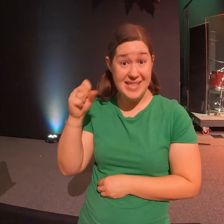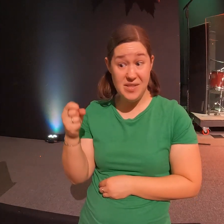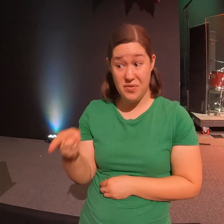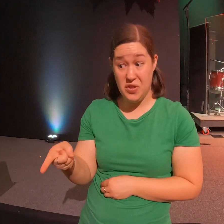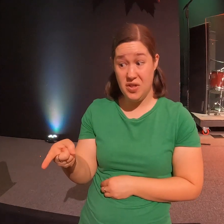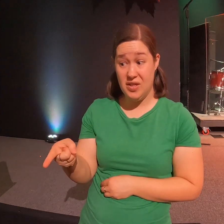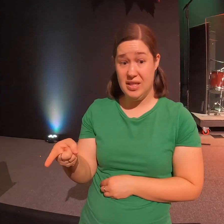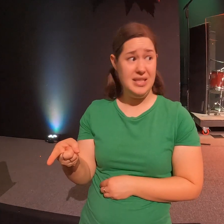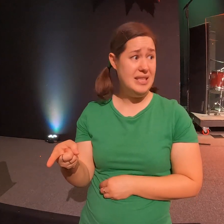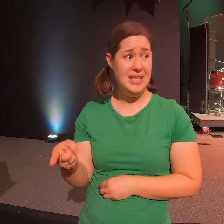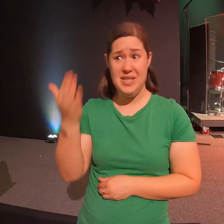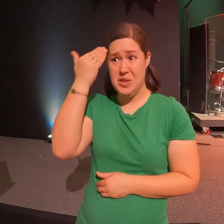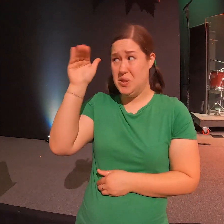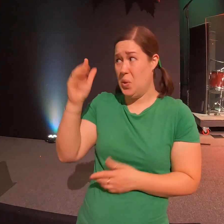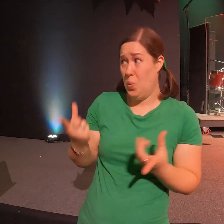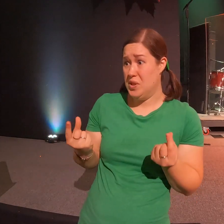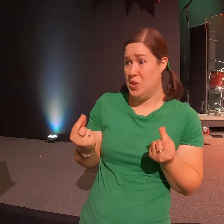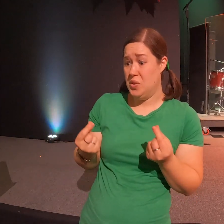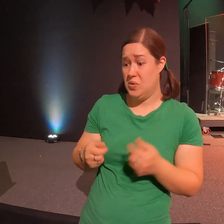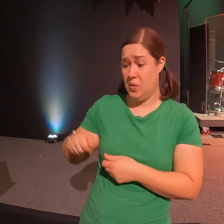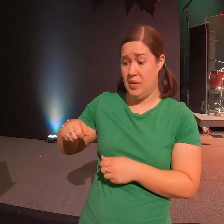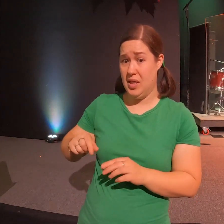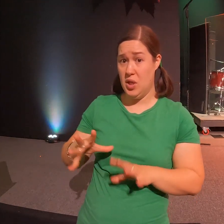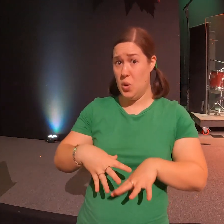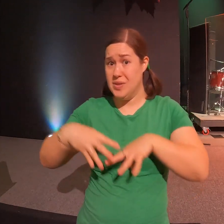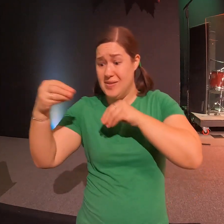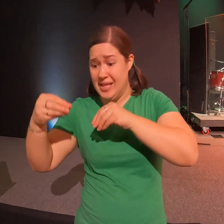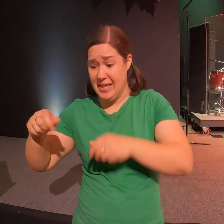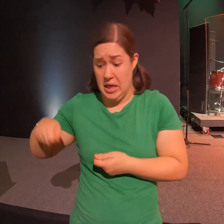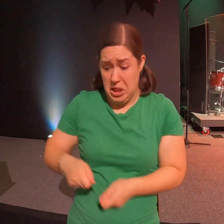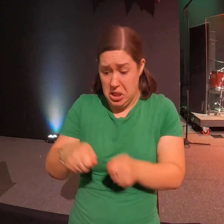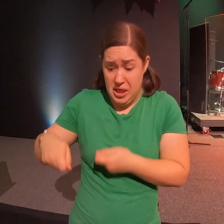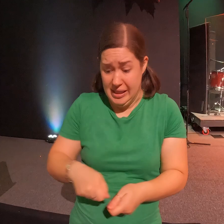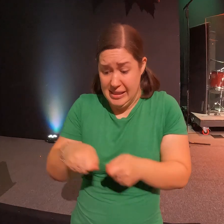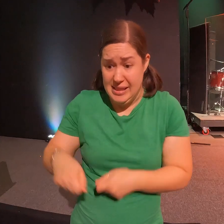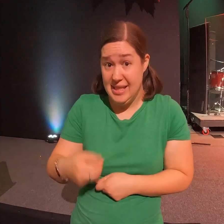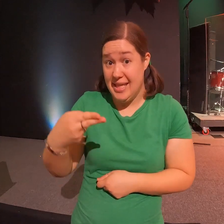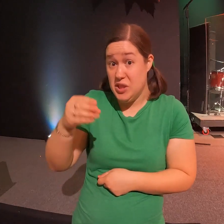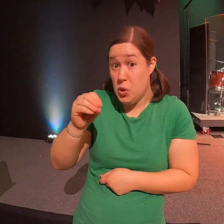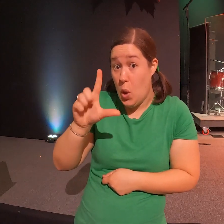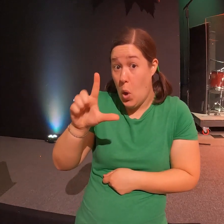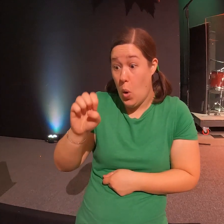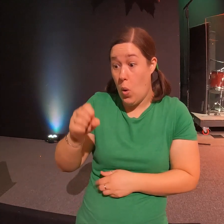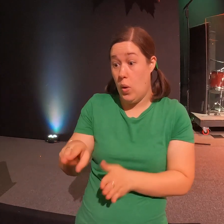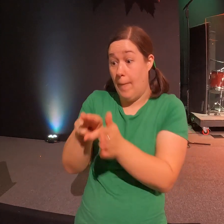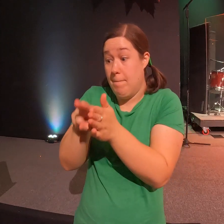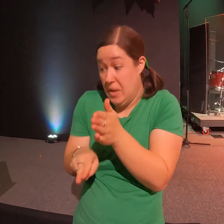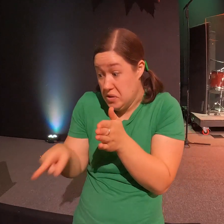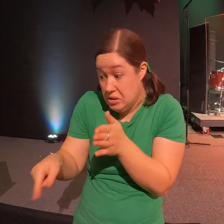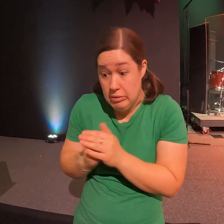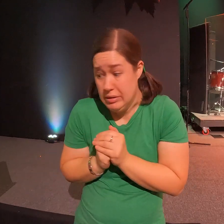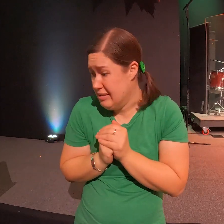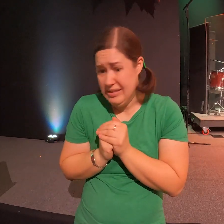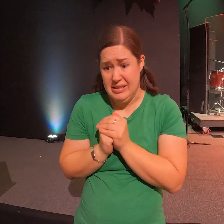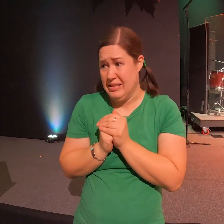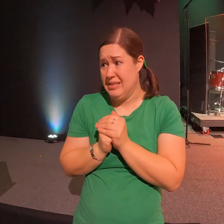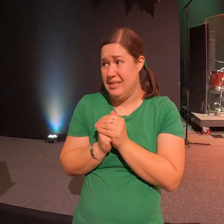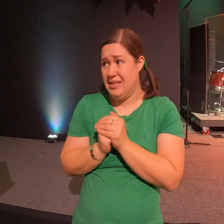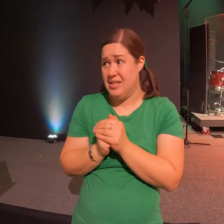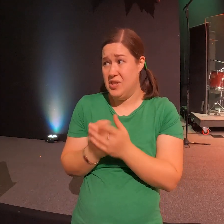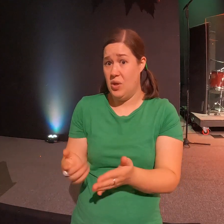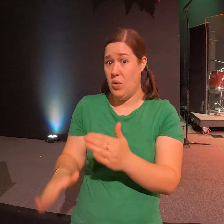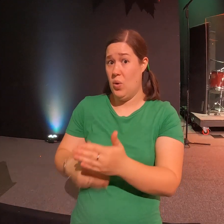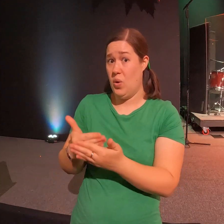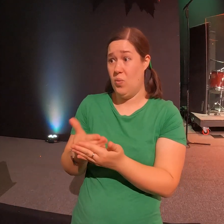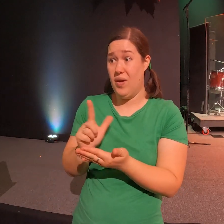for safekeeping. I don't know. I think about which one of those individuals would be me. And the business